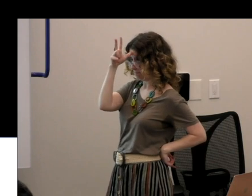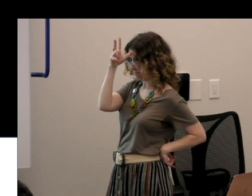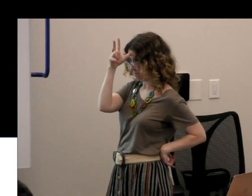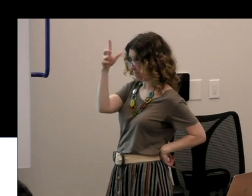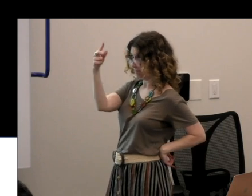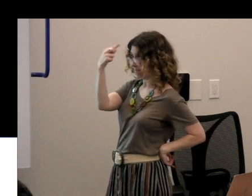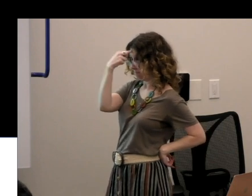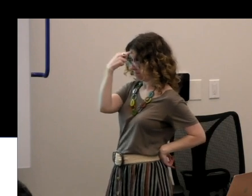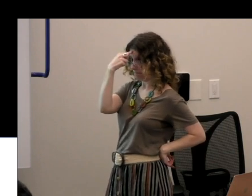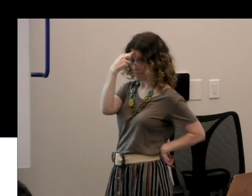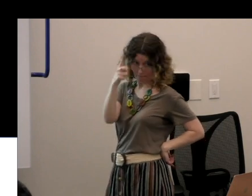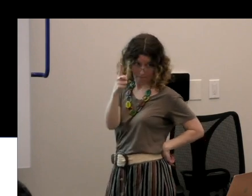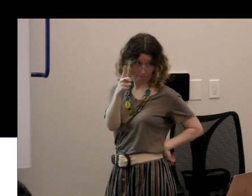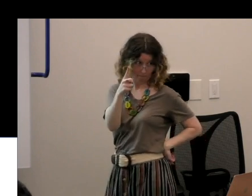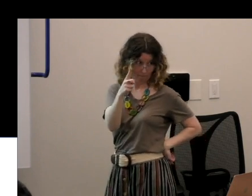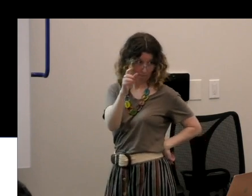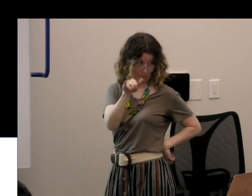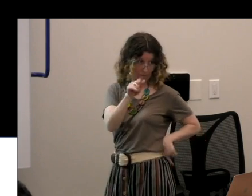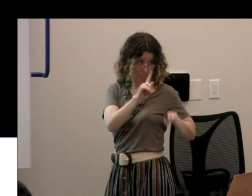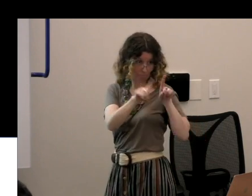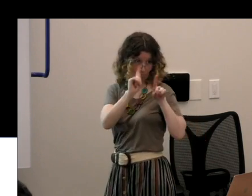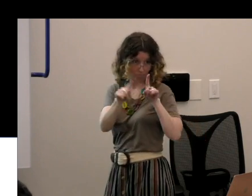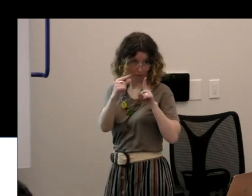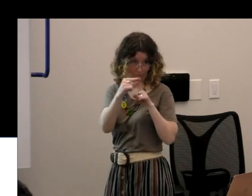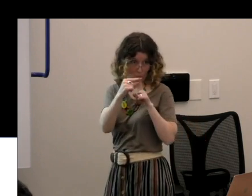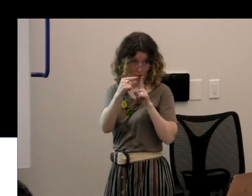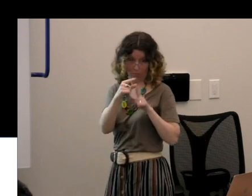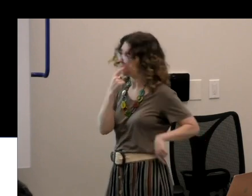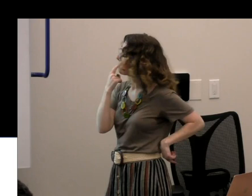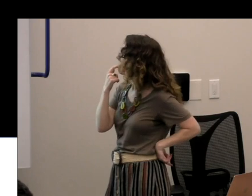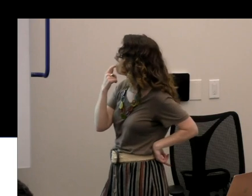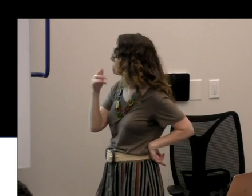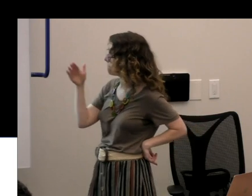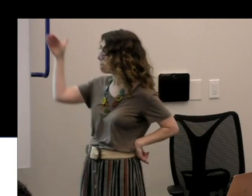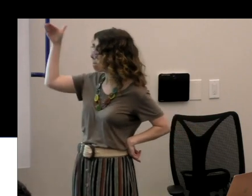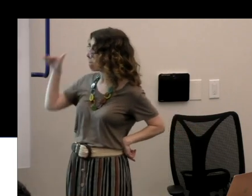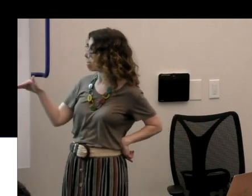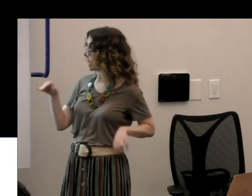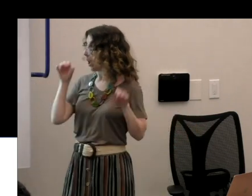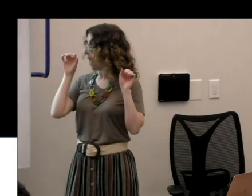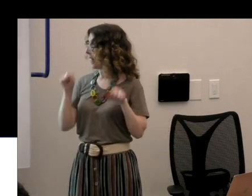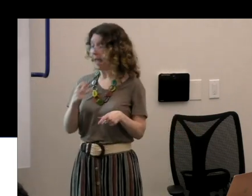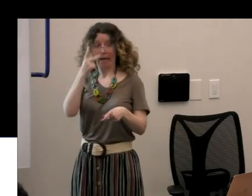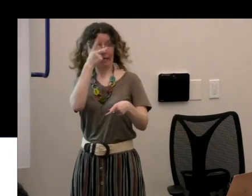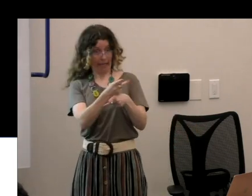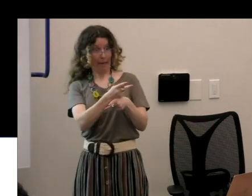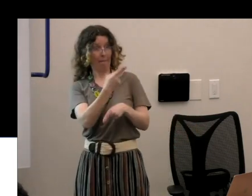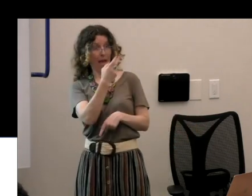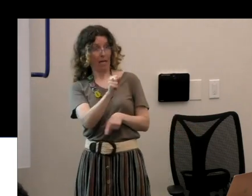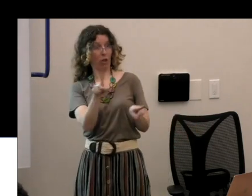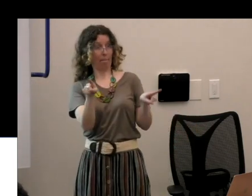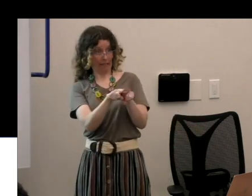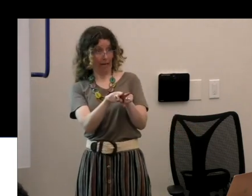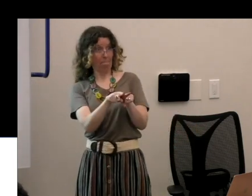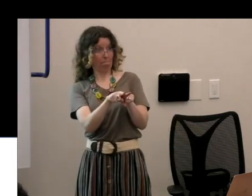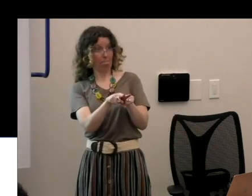from 5 to 3 to 1, the index finger. Okay, so it's different words based on a different hand shape, but in the same location. And